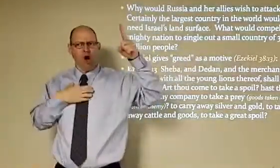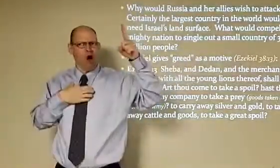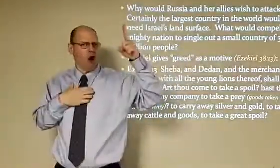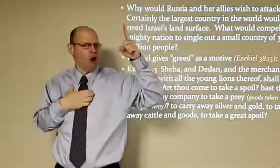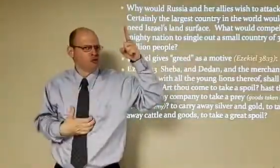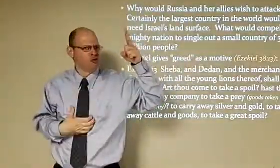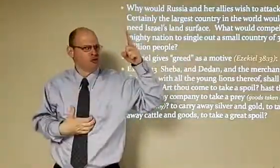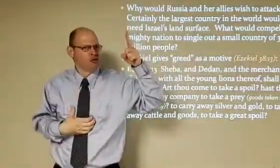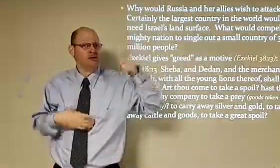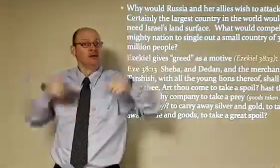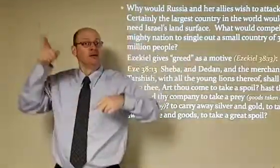there's,